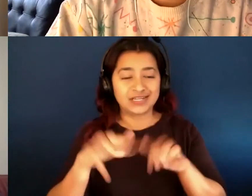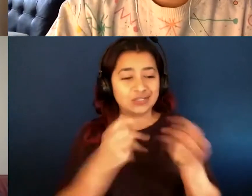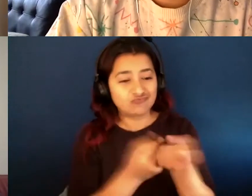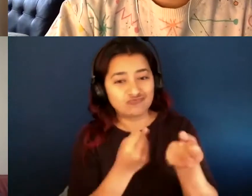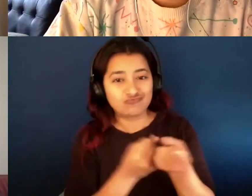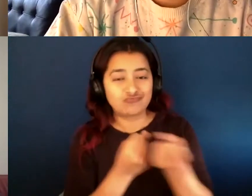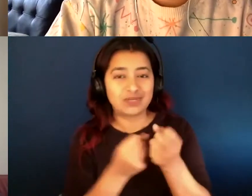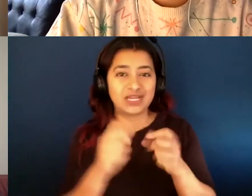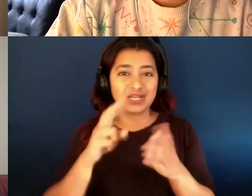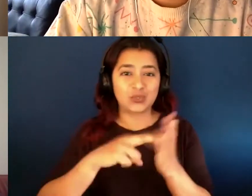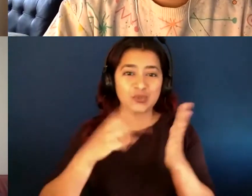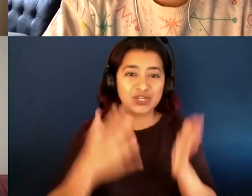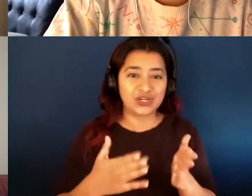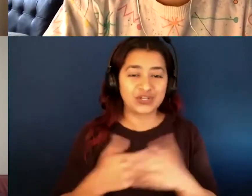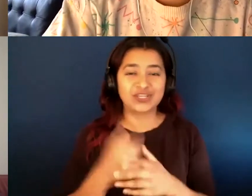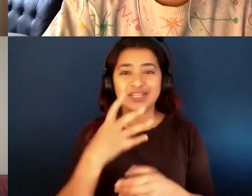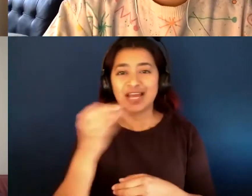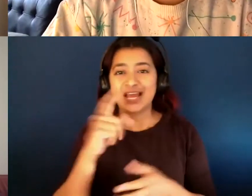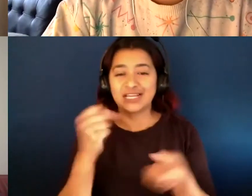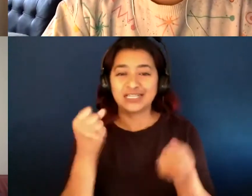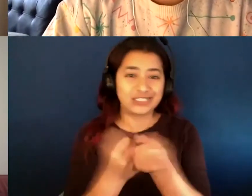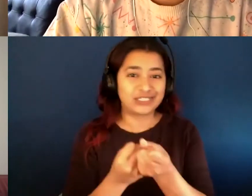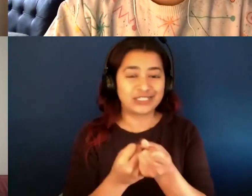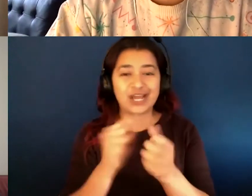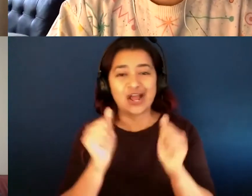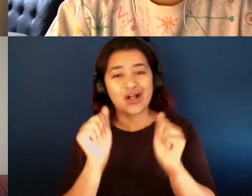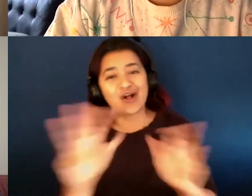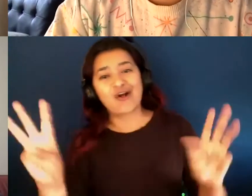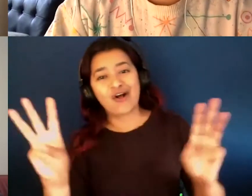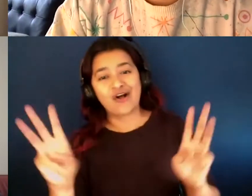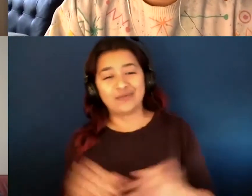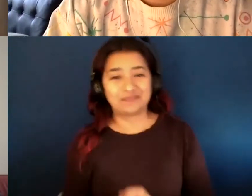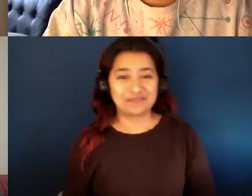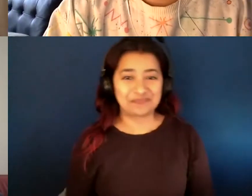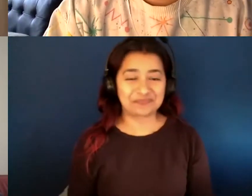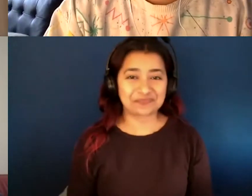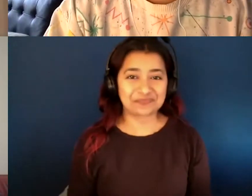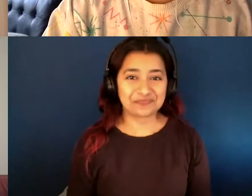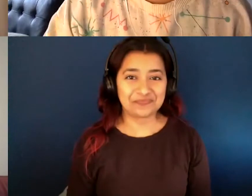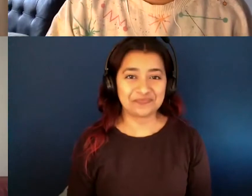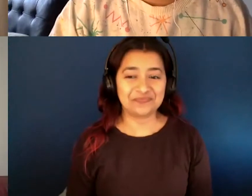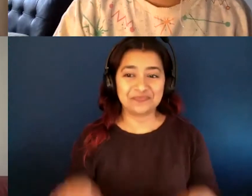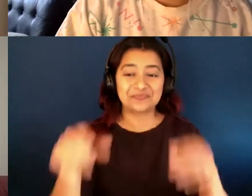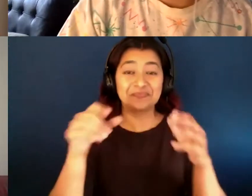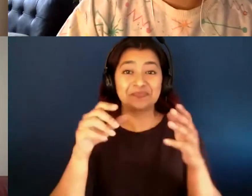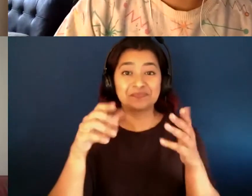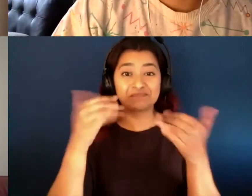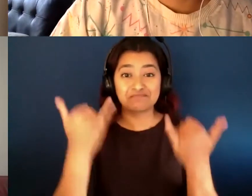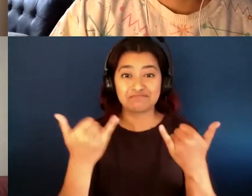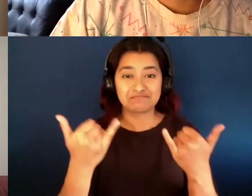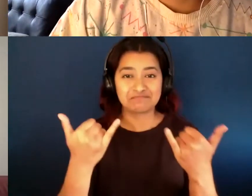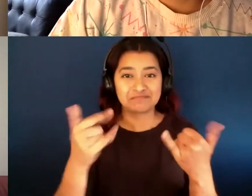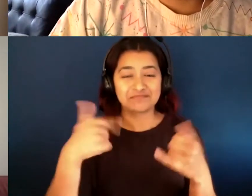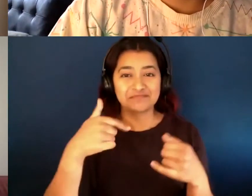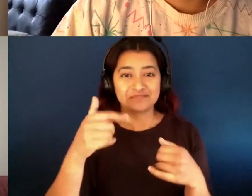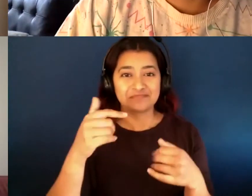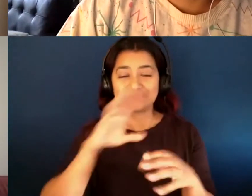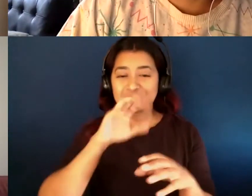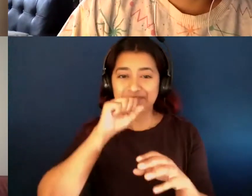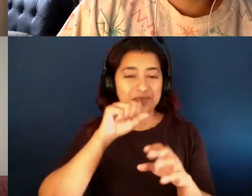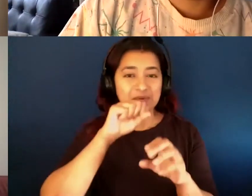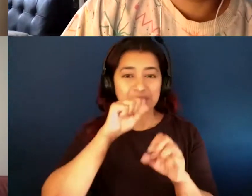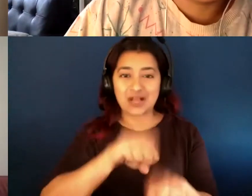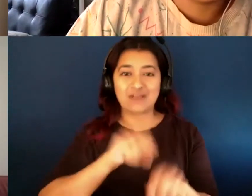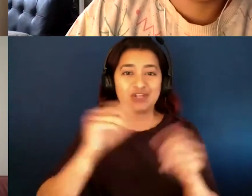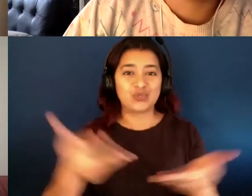on, cheer and awe away. And without further ado, I would love to